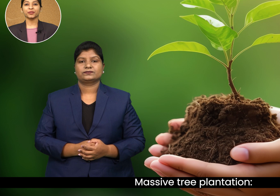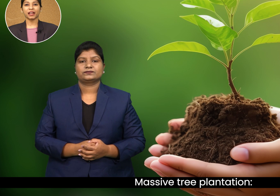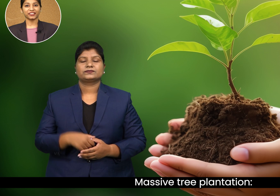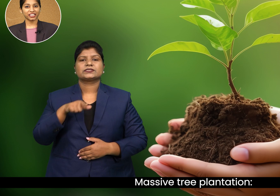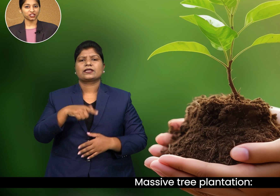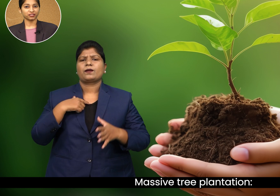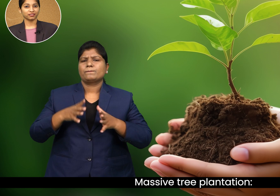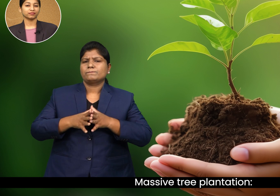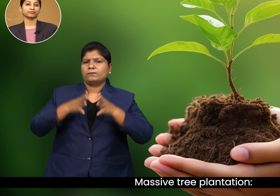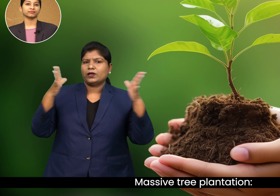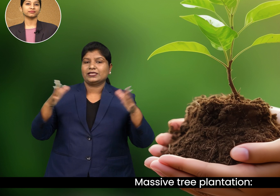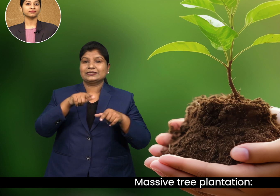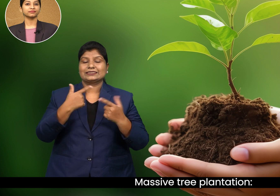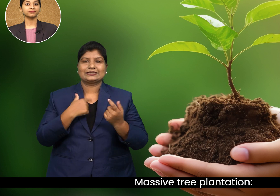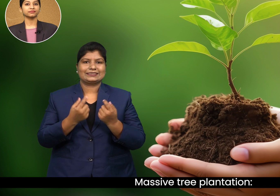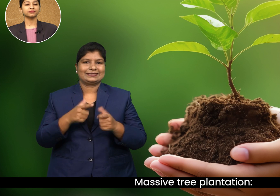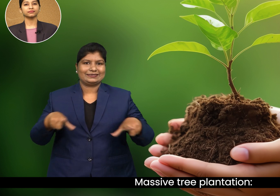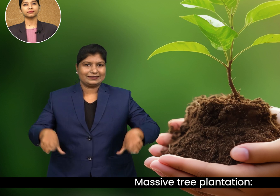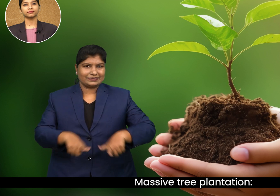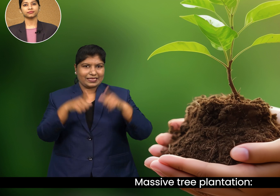Massive tree plantation.